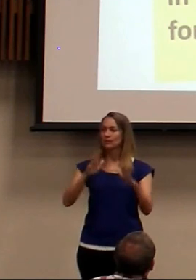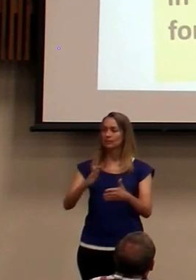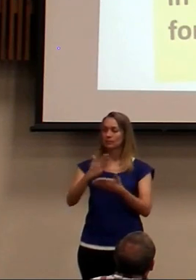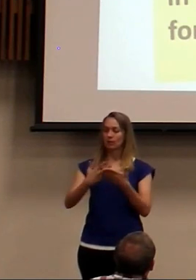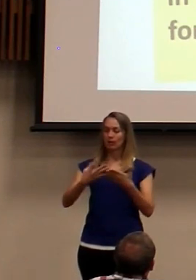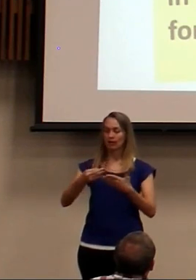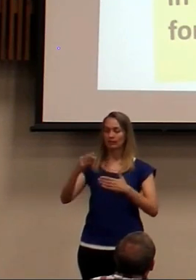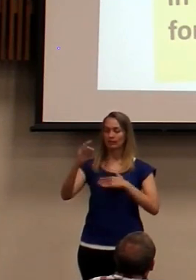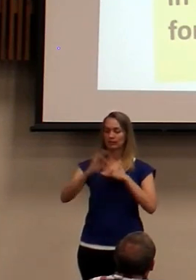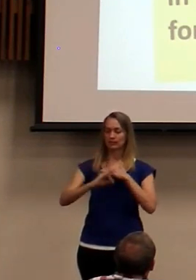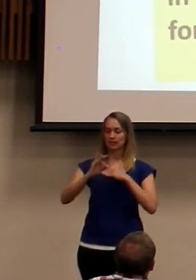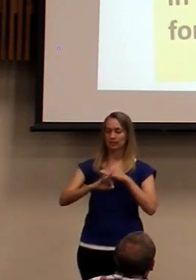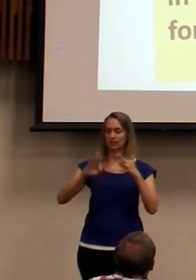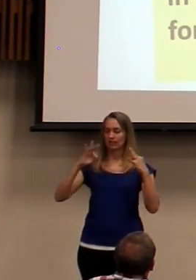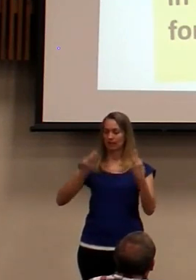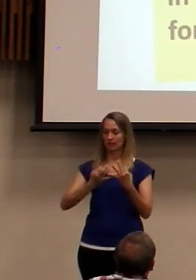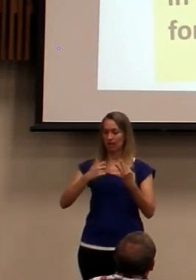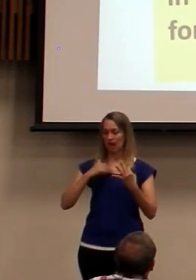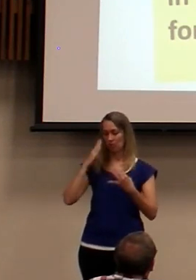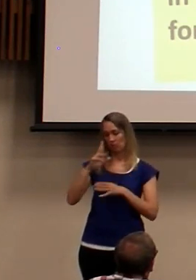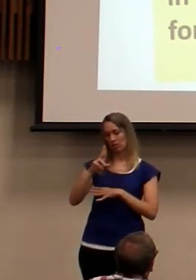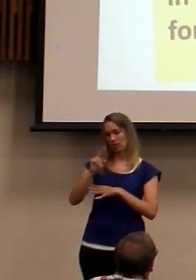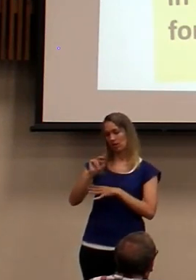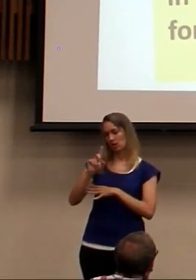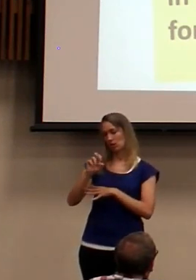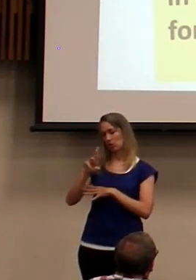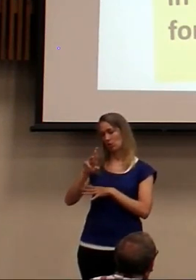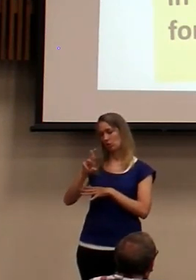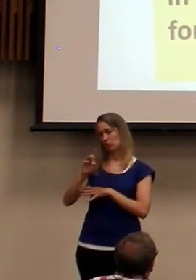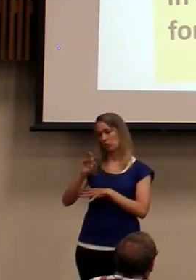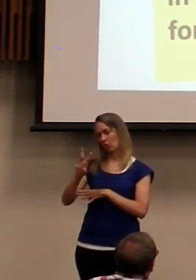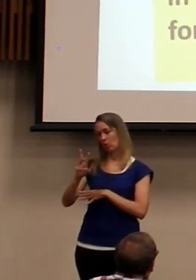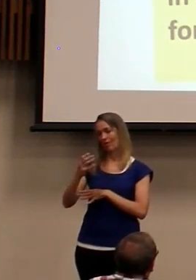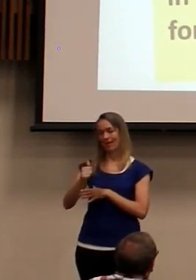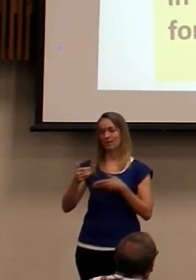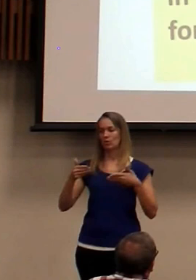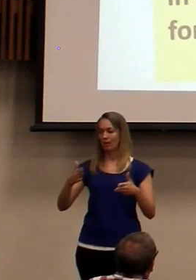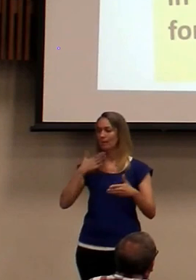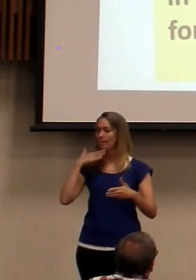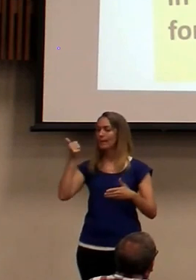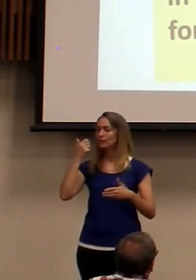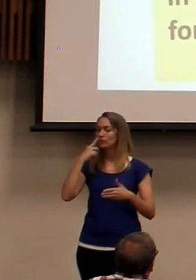will gladly underwrow in whatever way is best for the ministry.